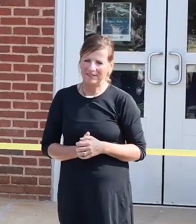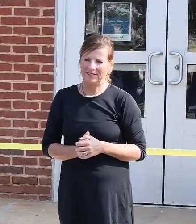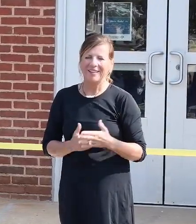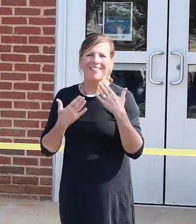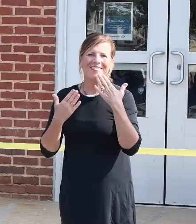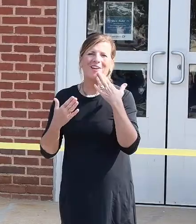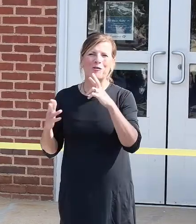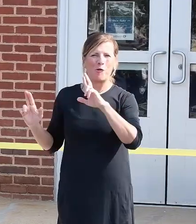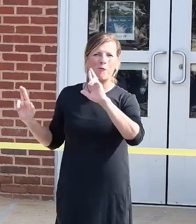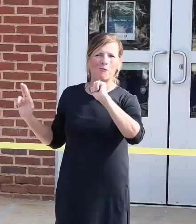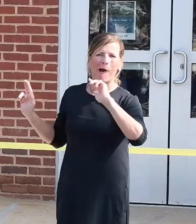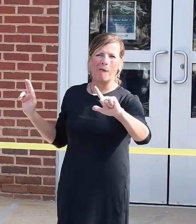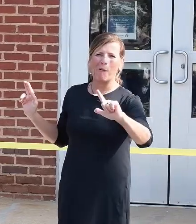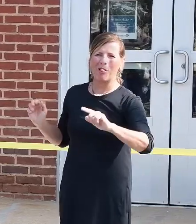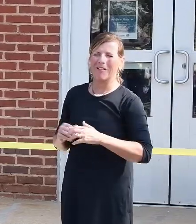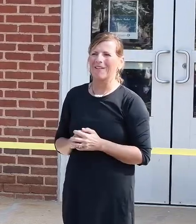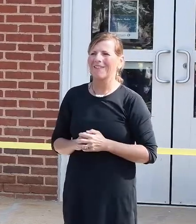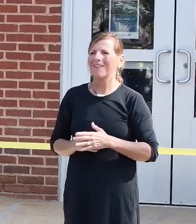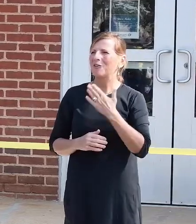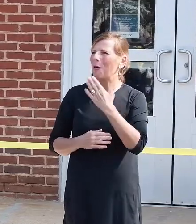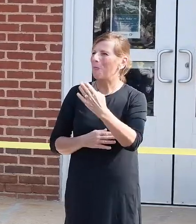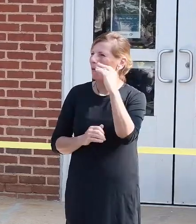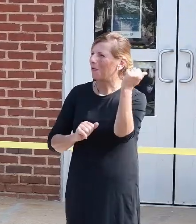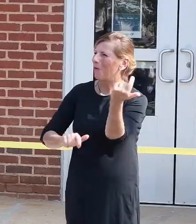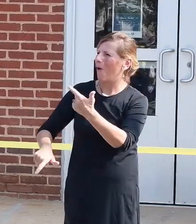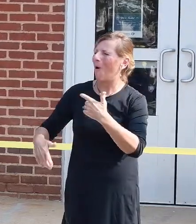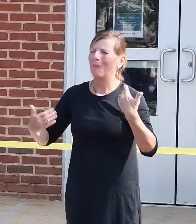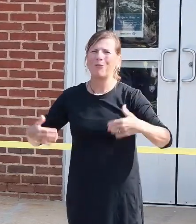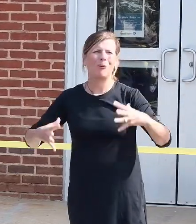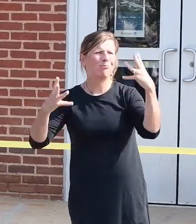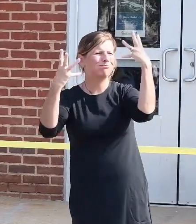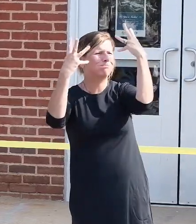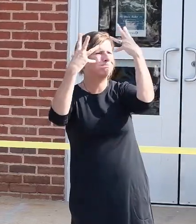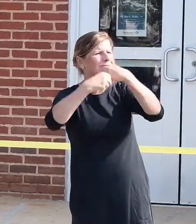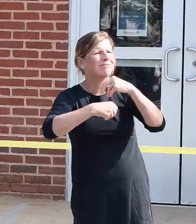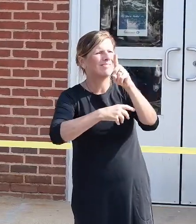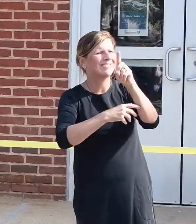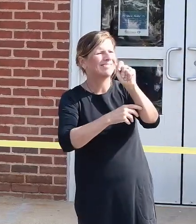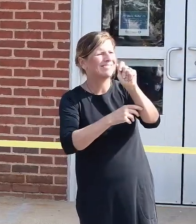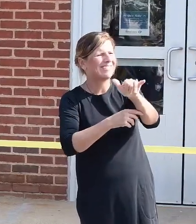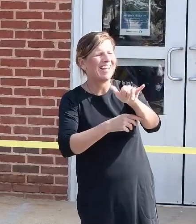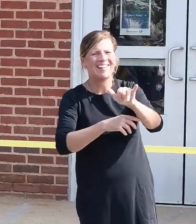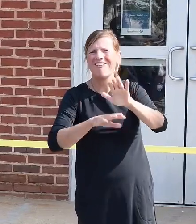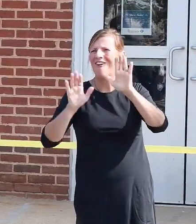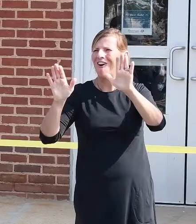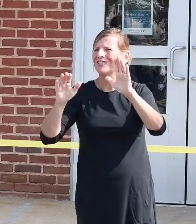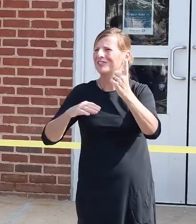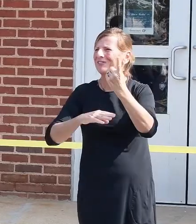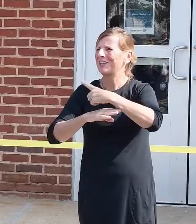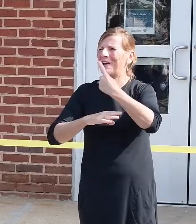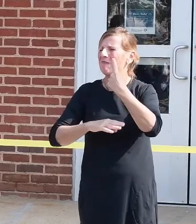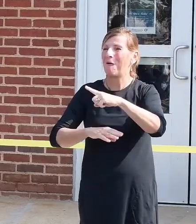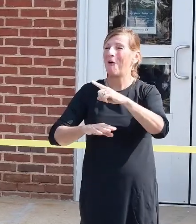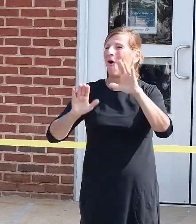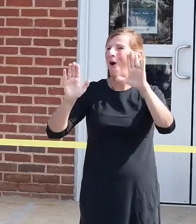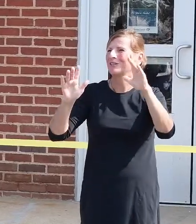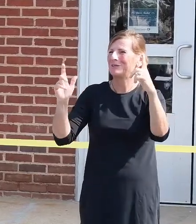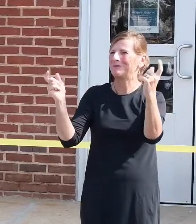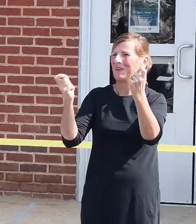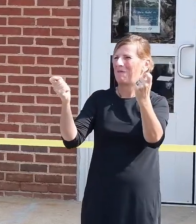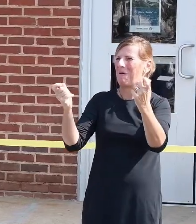Thank you, Raul. Good morning, everyone. What a gorgeous day. This is just an awesome day for an awesome